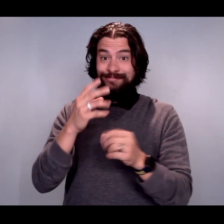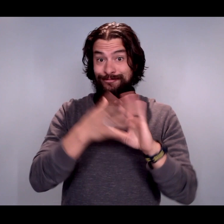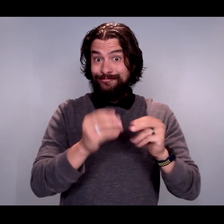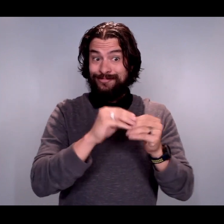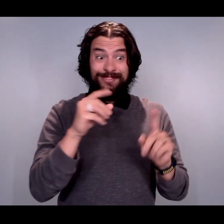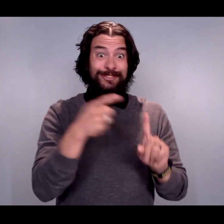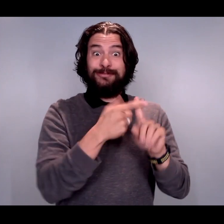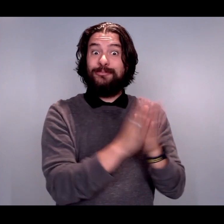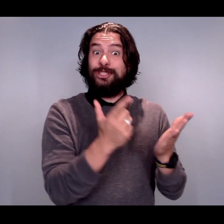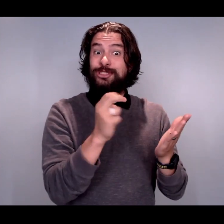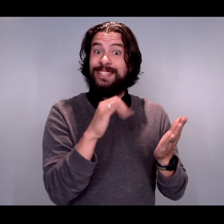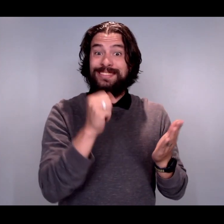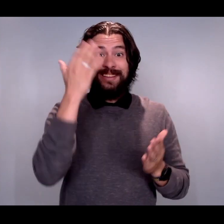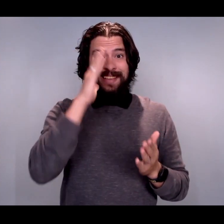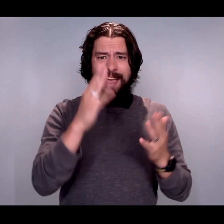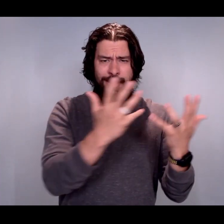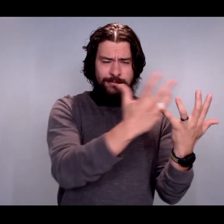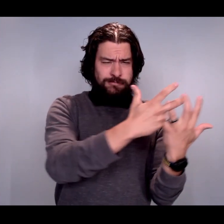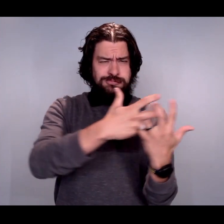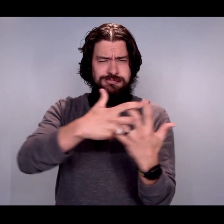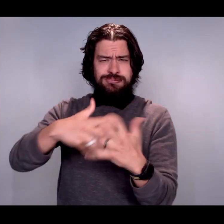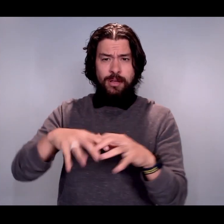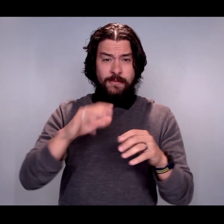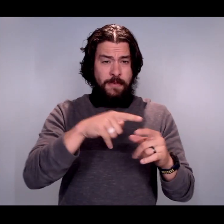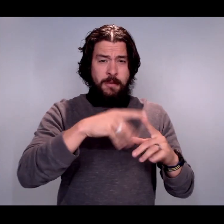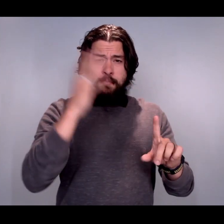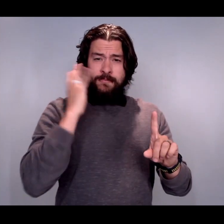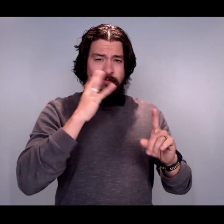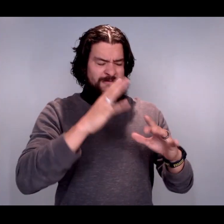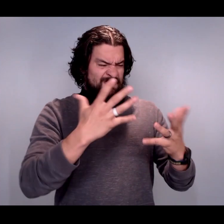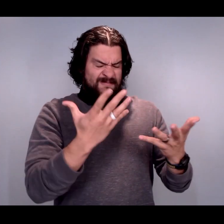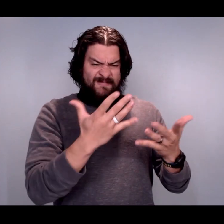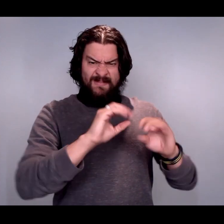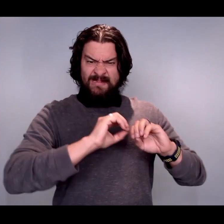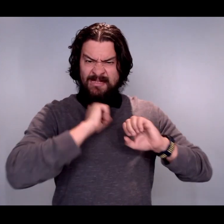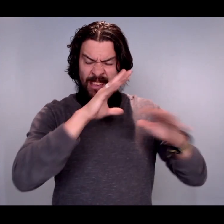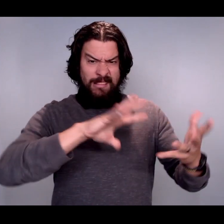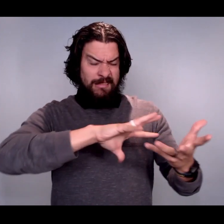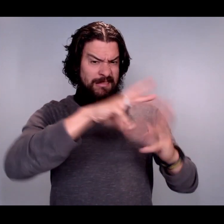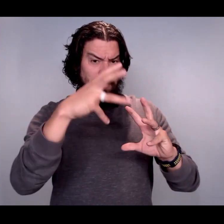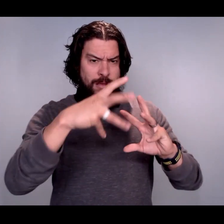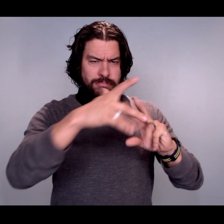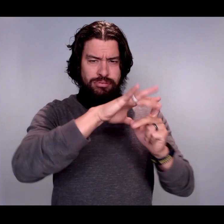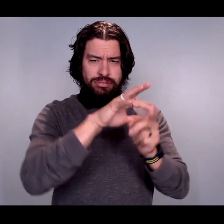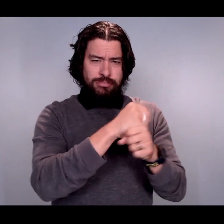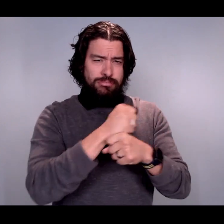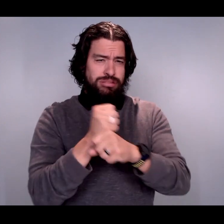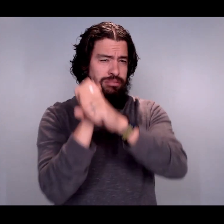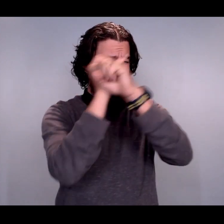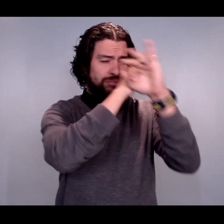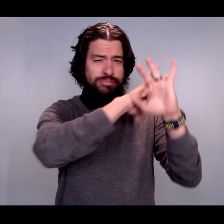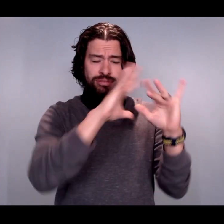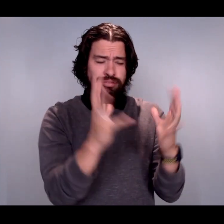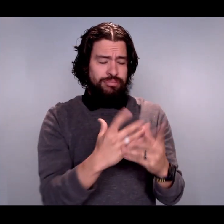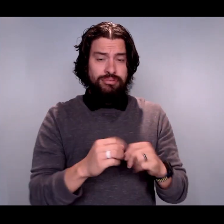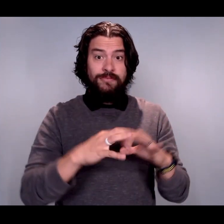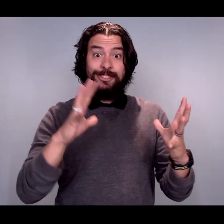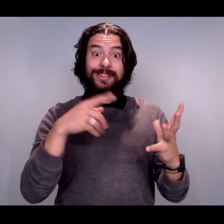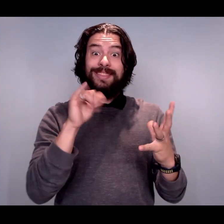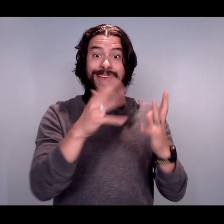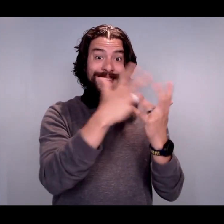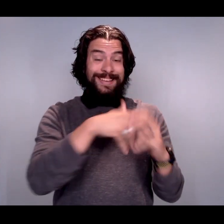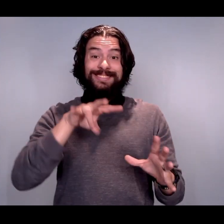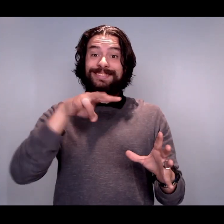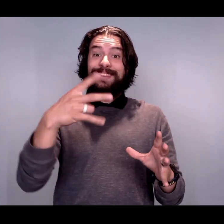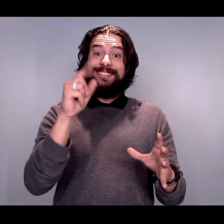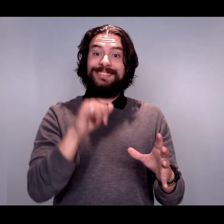Genesis. God brings order out of chaos in 6 days that each have a clear beginning and end. But when you get to the 7th day,